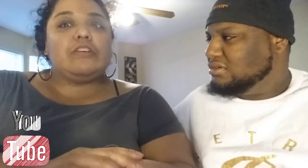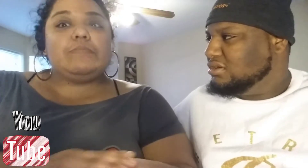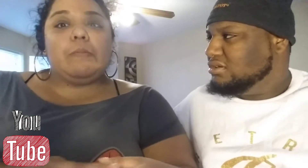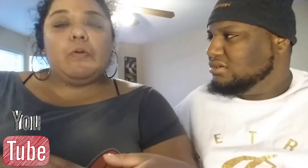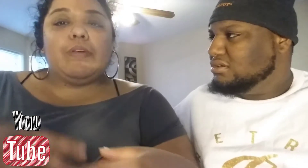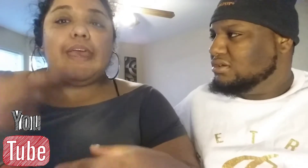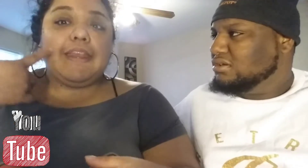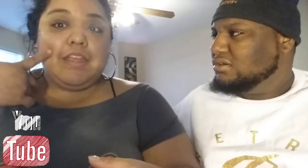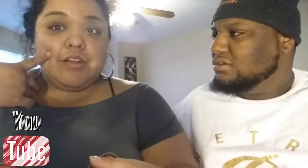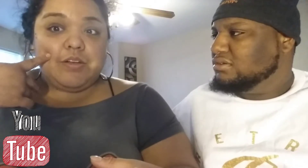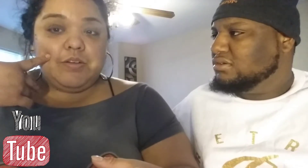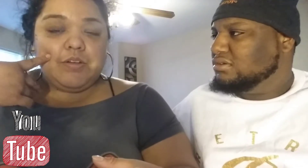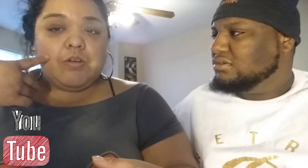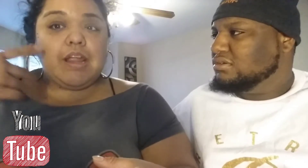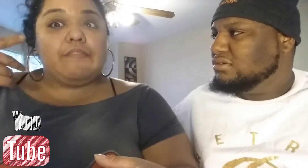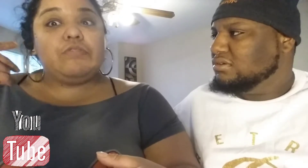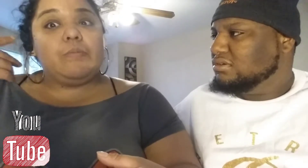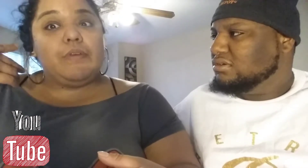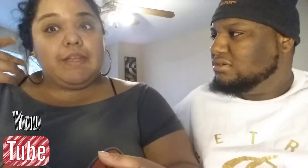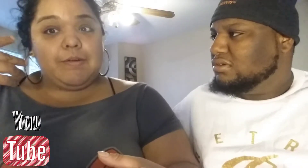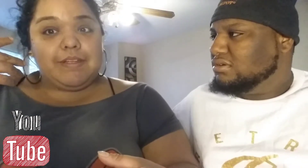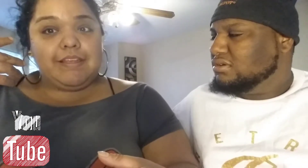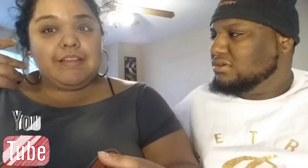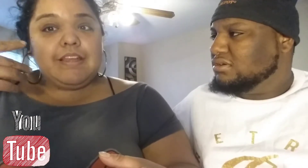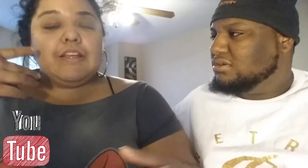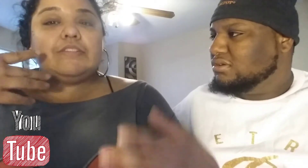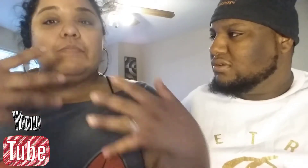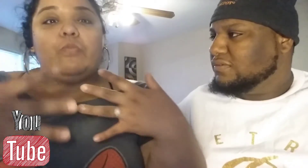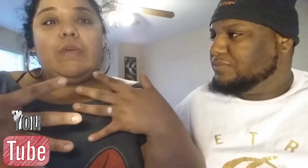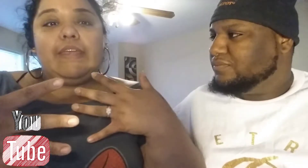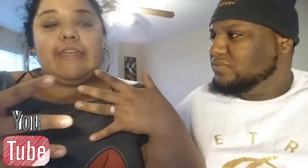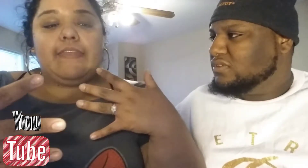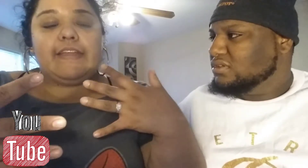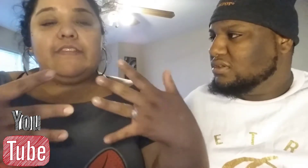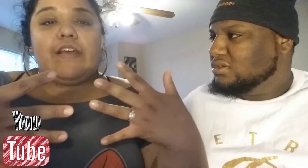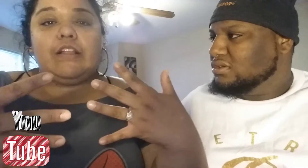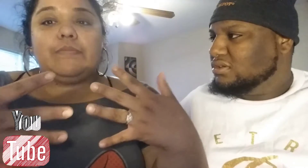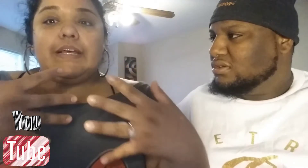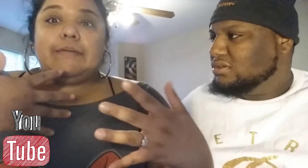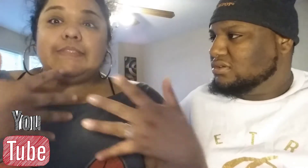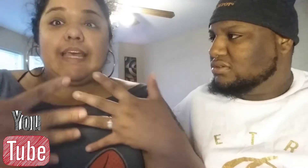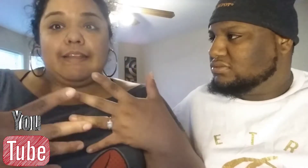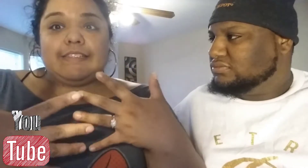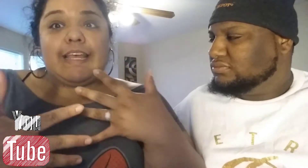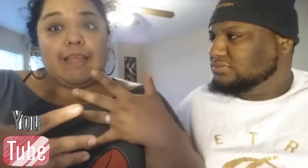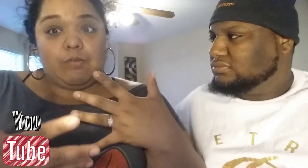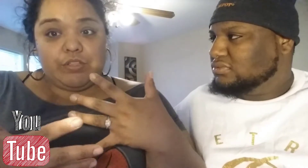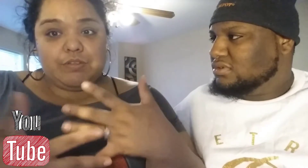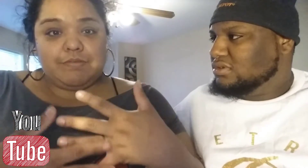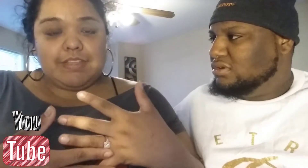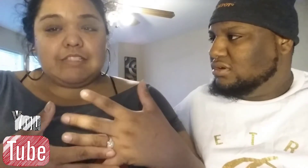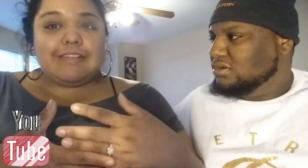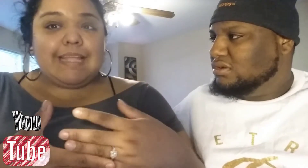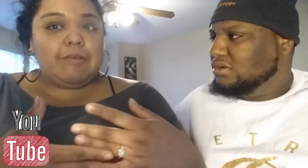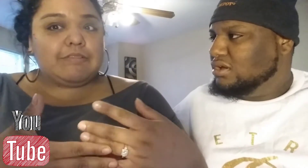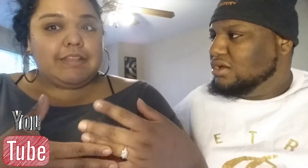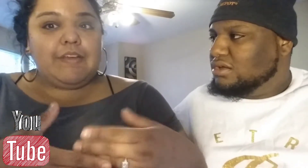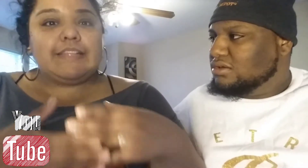is people who can't hear or have trouble hearing. Uh-huh. So they developed sign language. That's what sign language is. It's